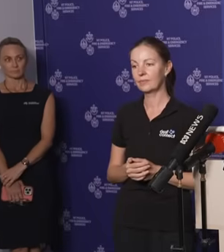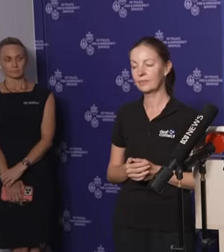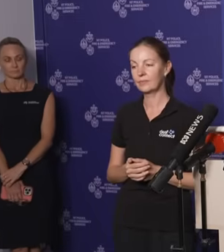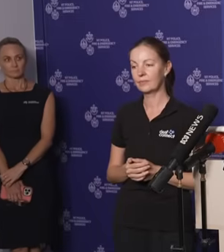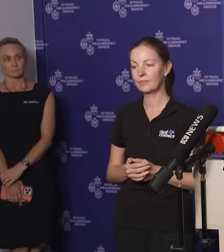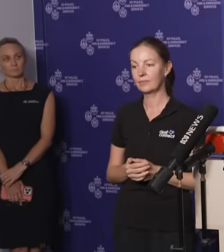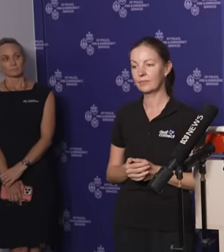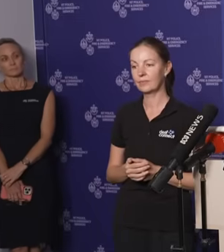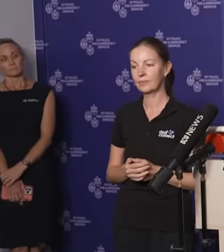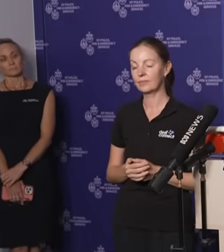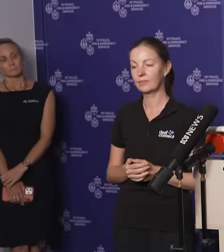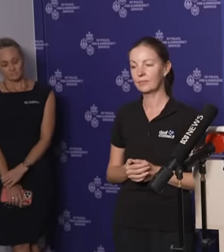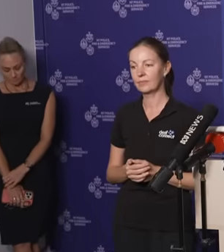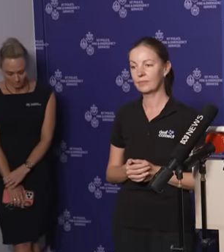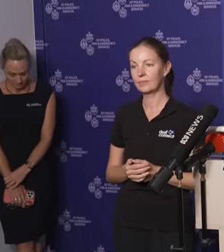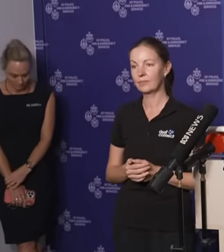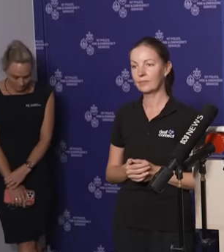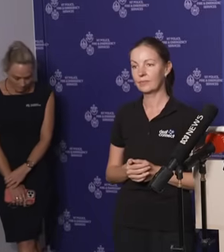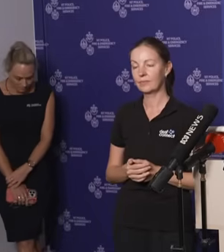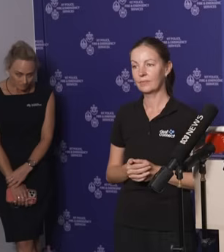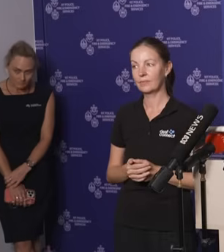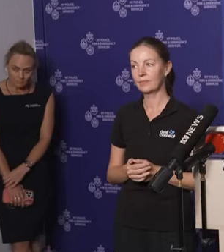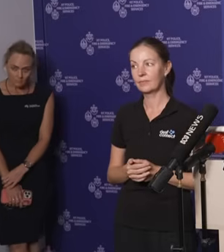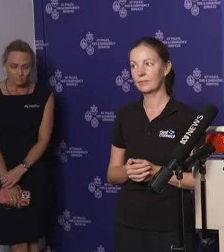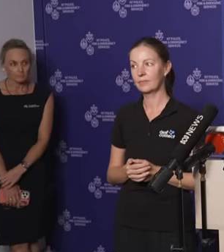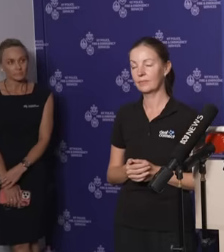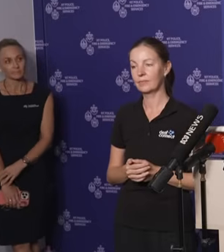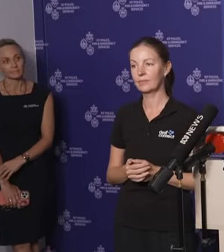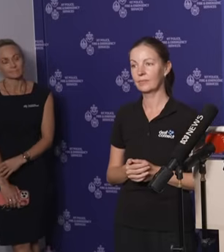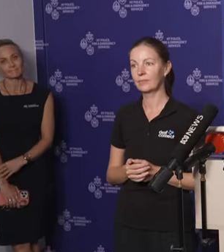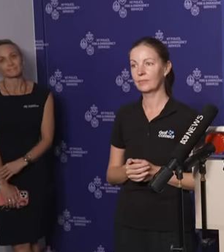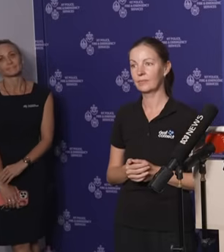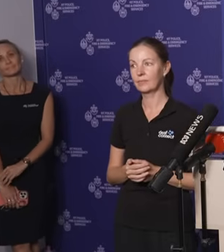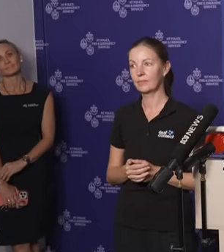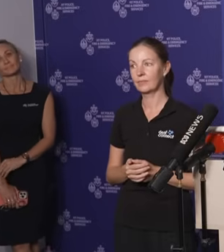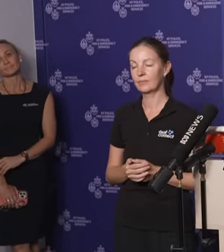probably pre Naga Bunita in Gray, Bunita, none the Brahmin.